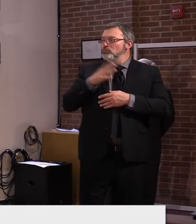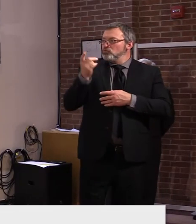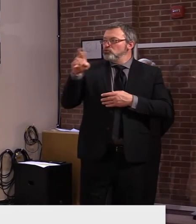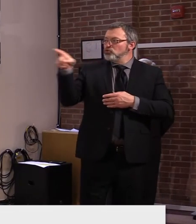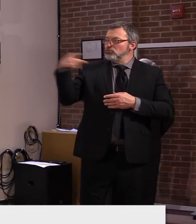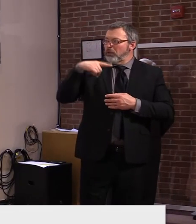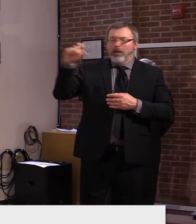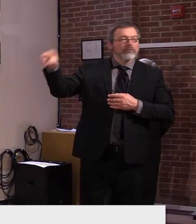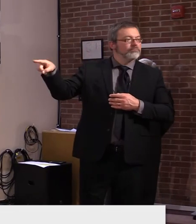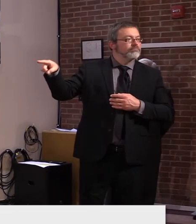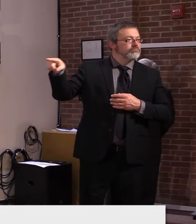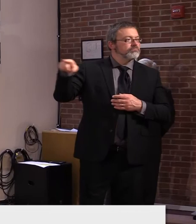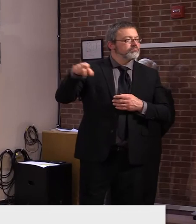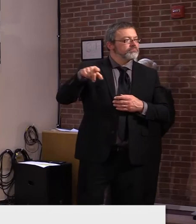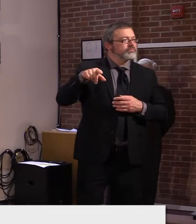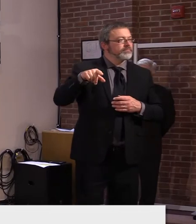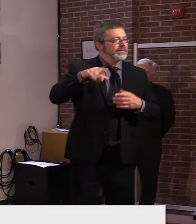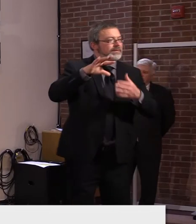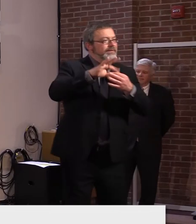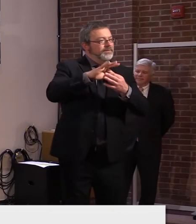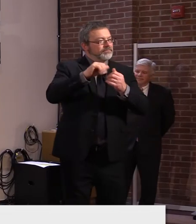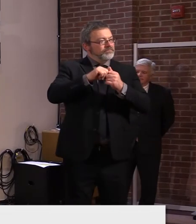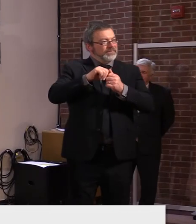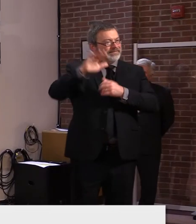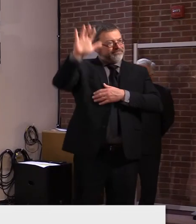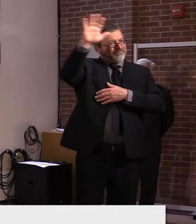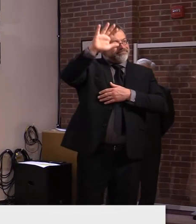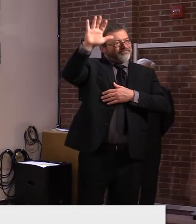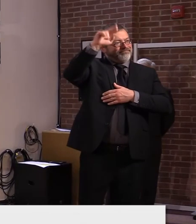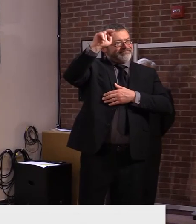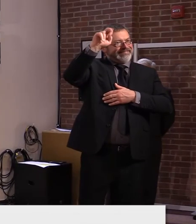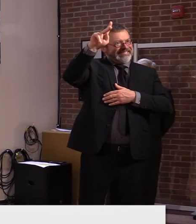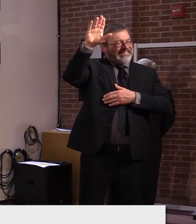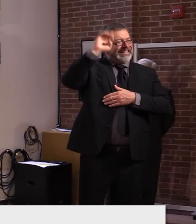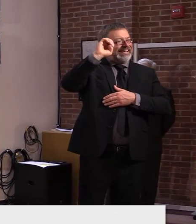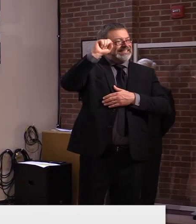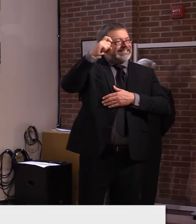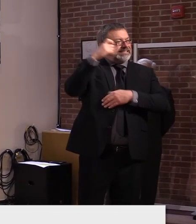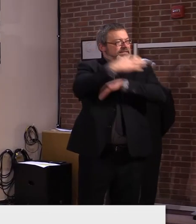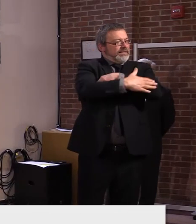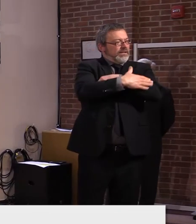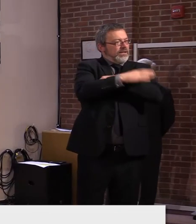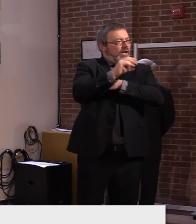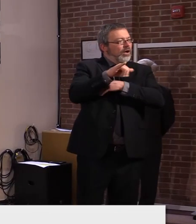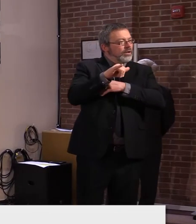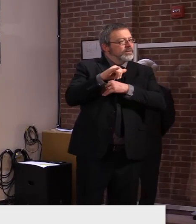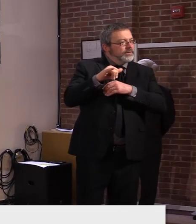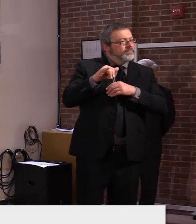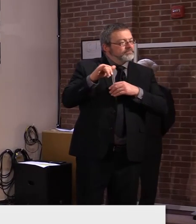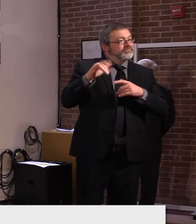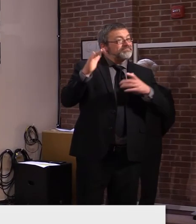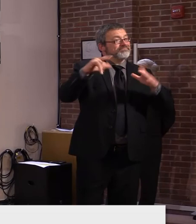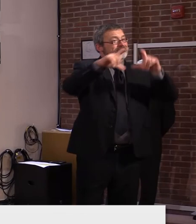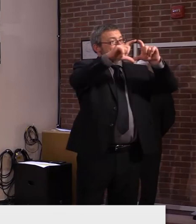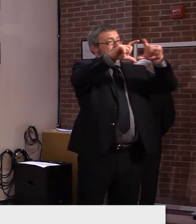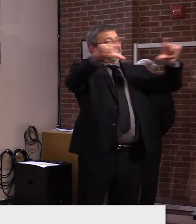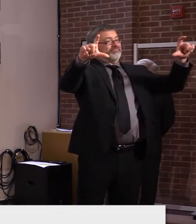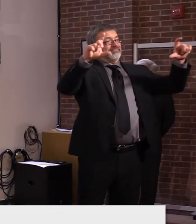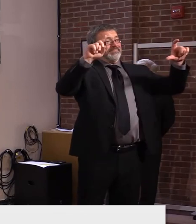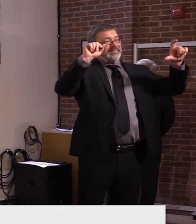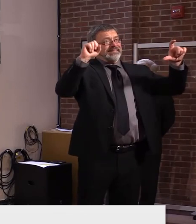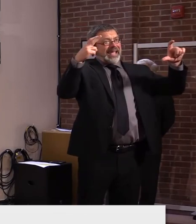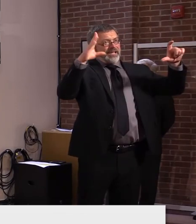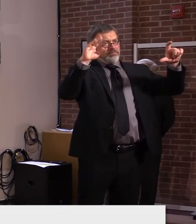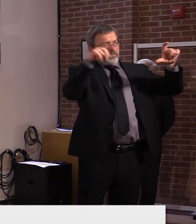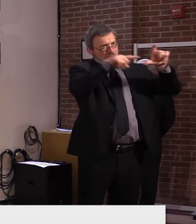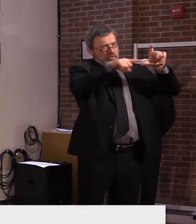an Essex County resident wondering why the vaccine dashboard doesn't get more routinely updated to